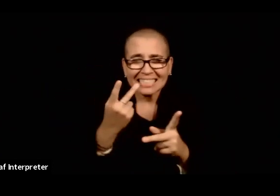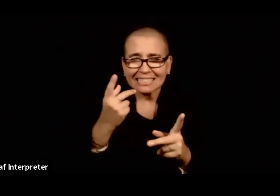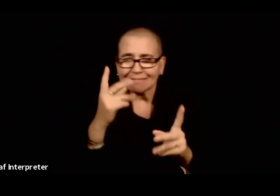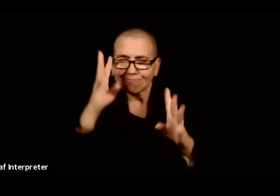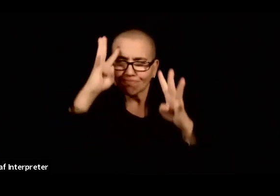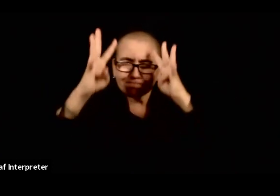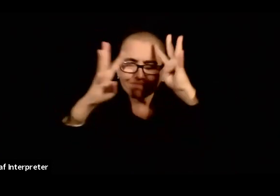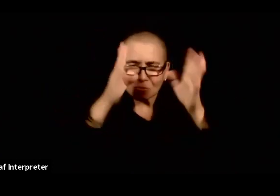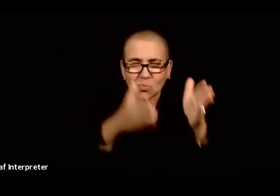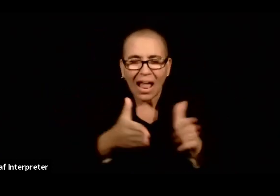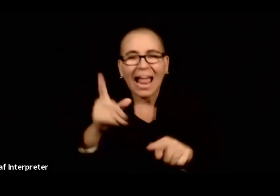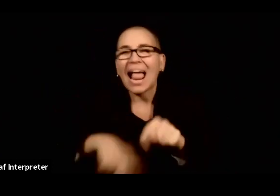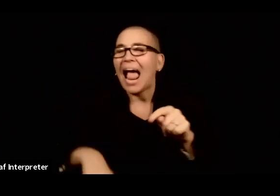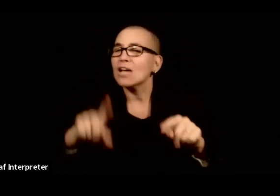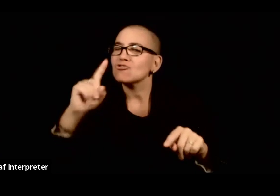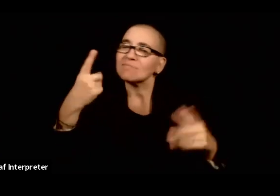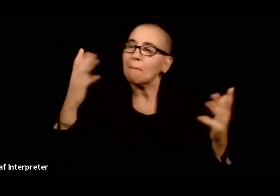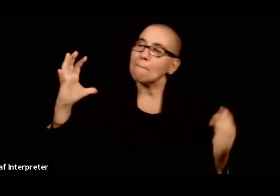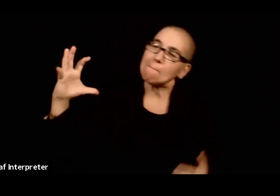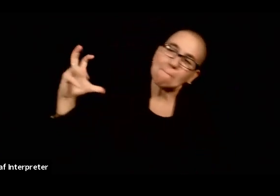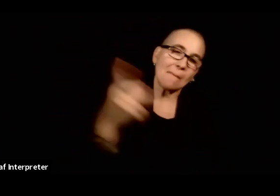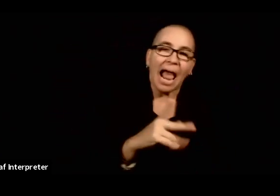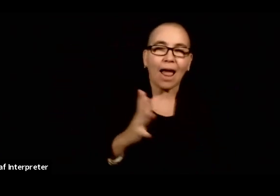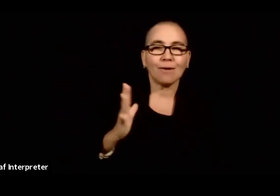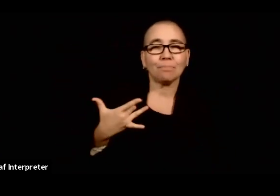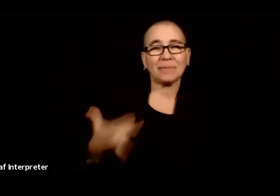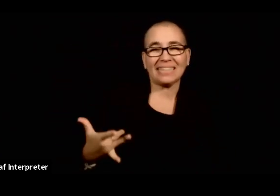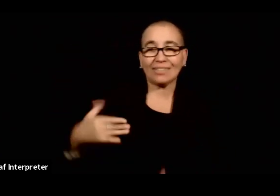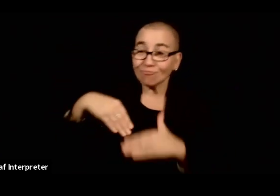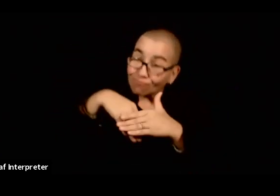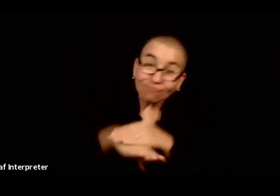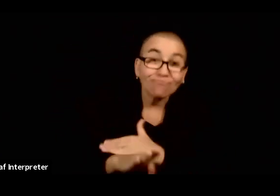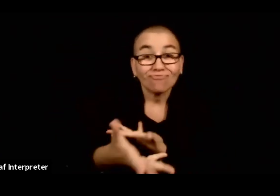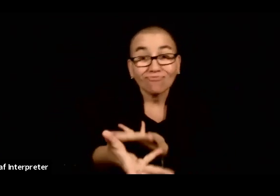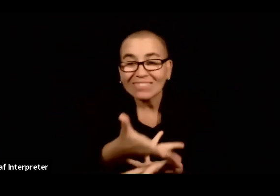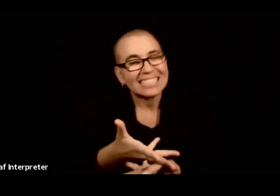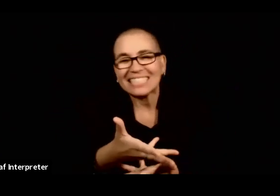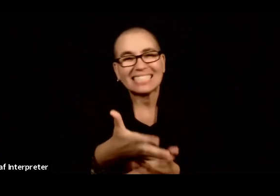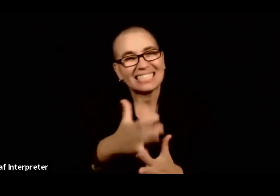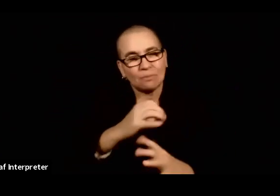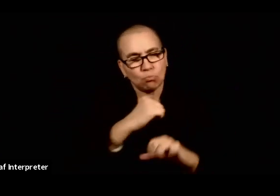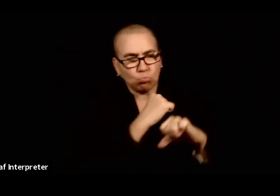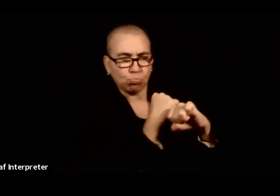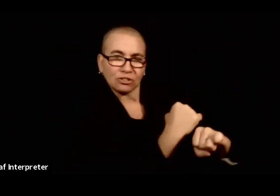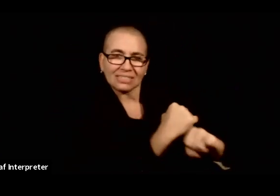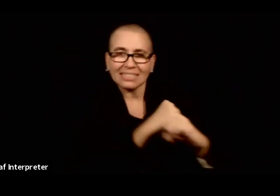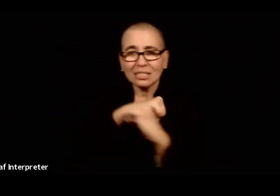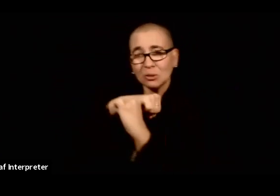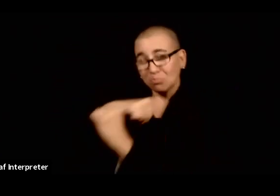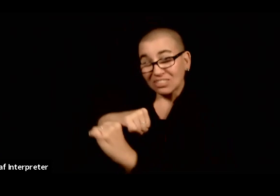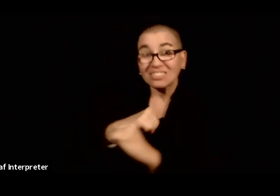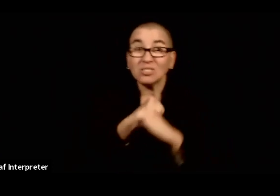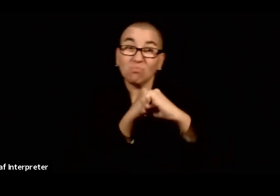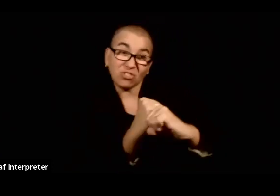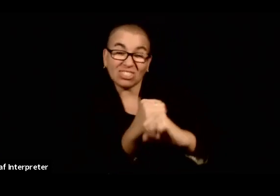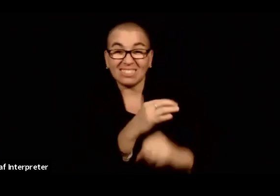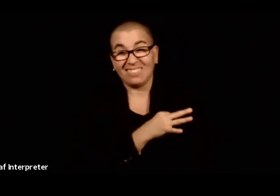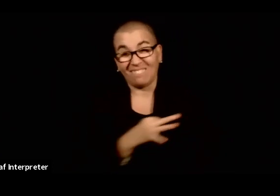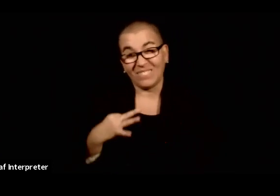persistent risk to health of residents and staff alike. This guidance helps facilities keep